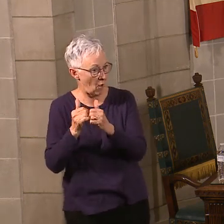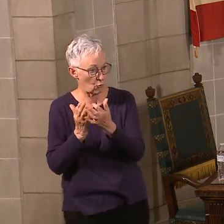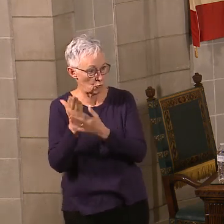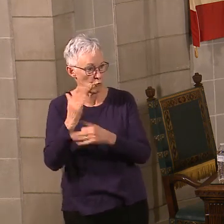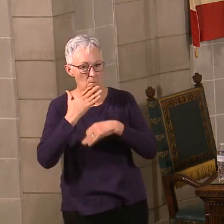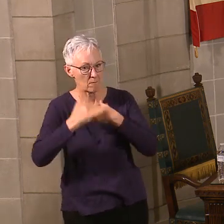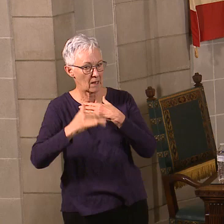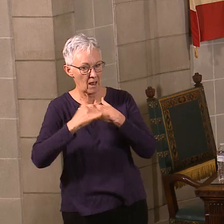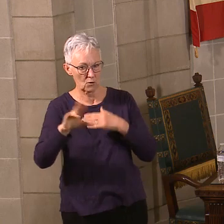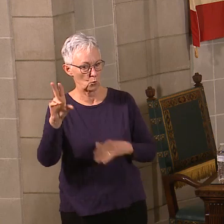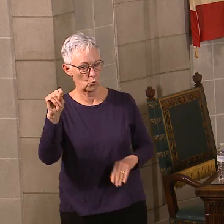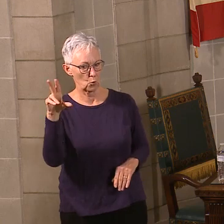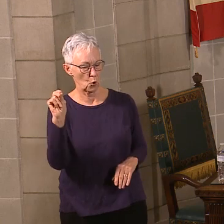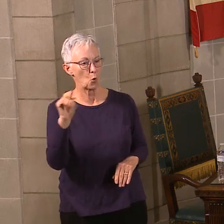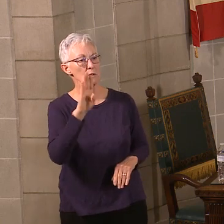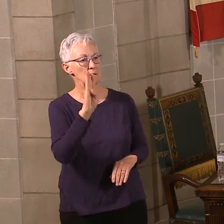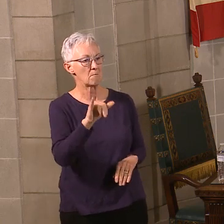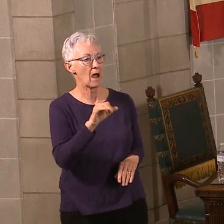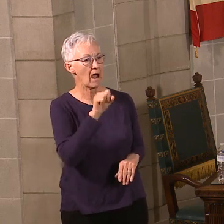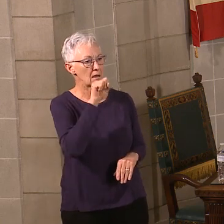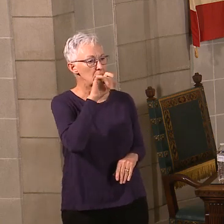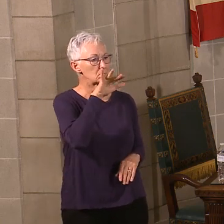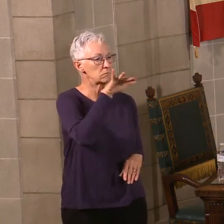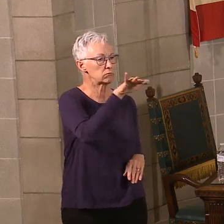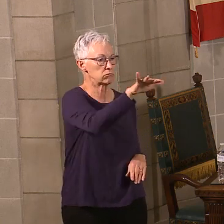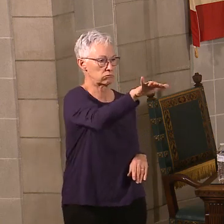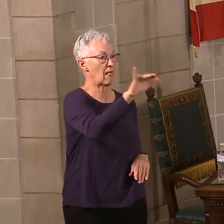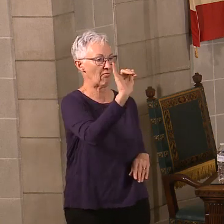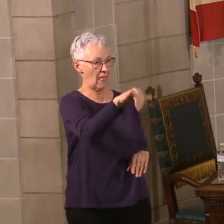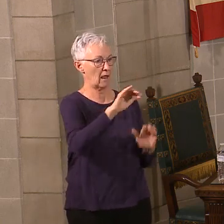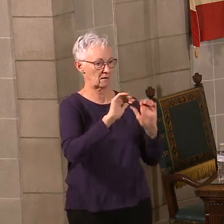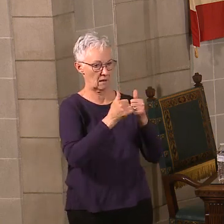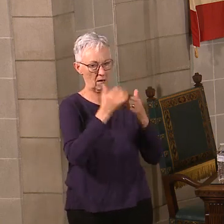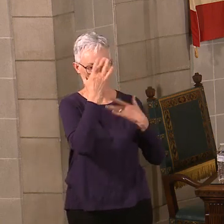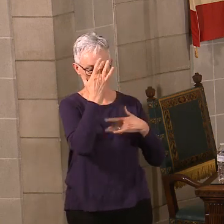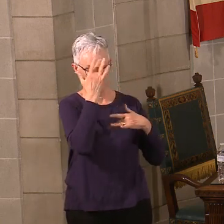it's not a blood-borne virus, it's a respiratory virus.